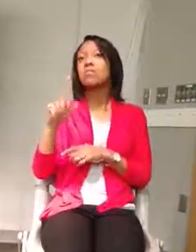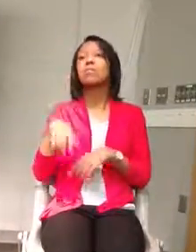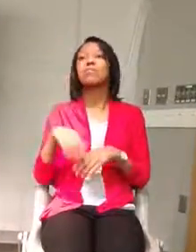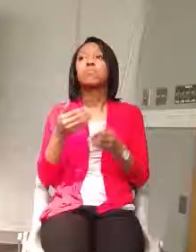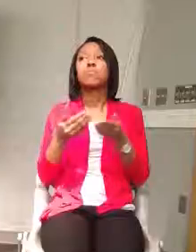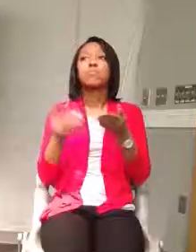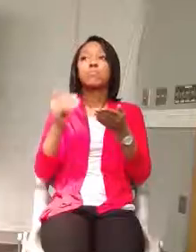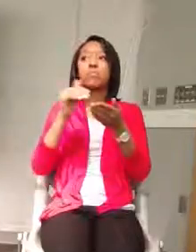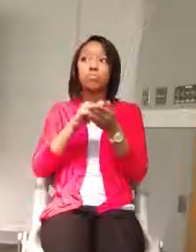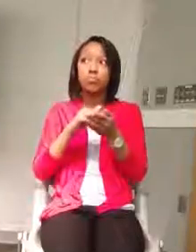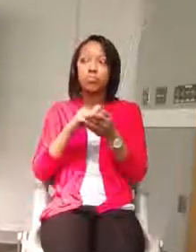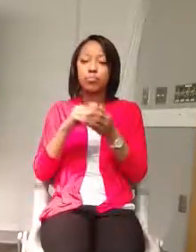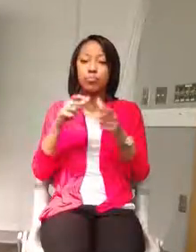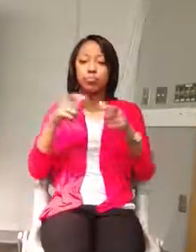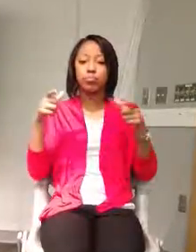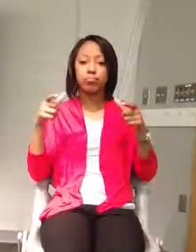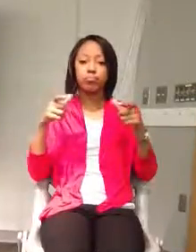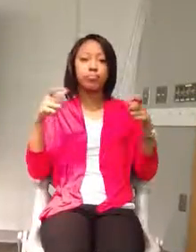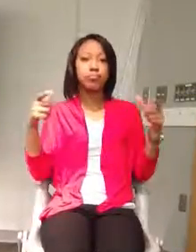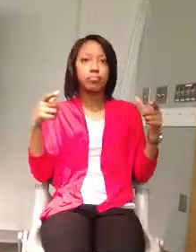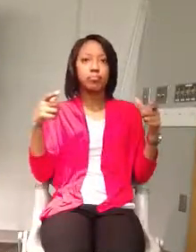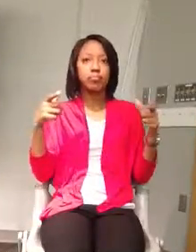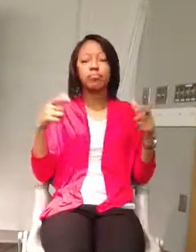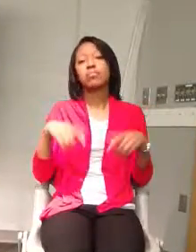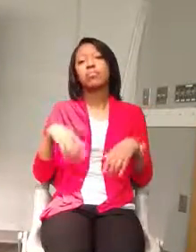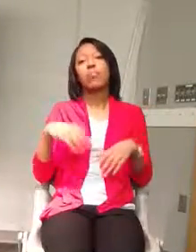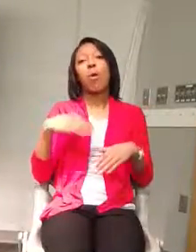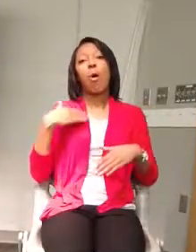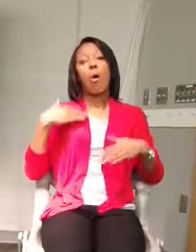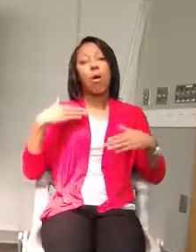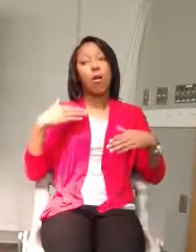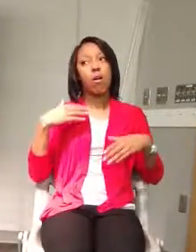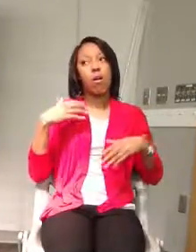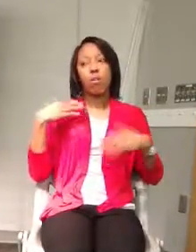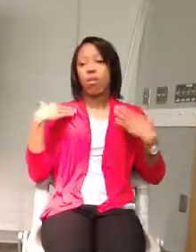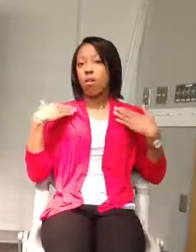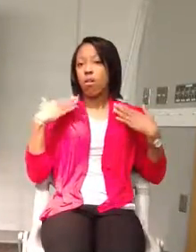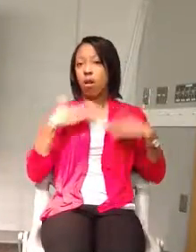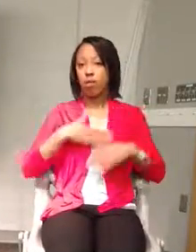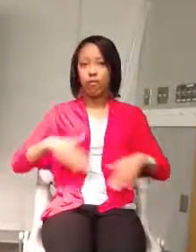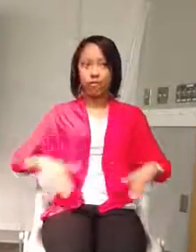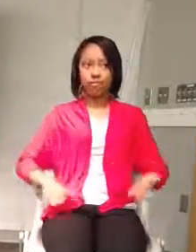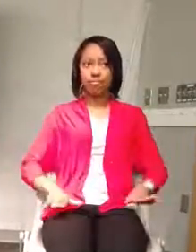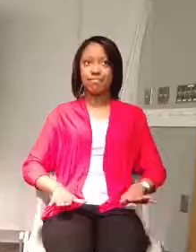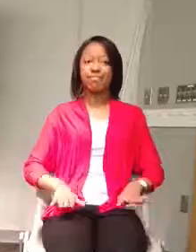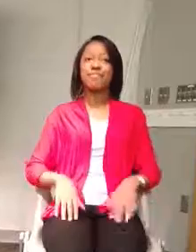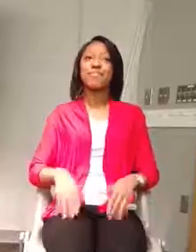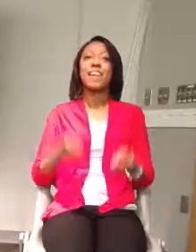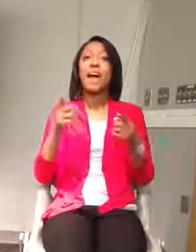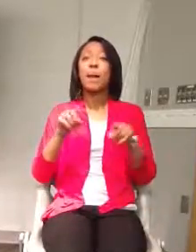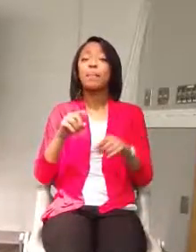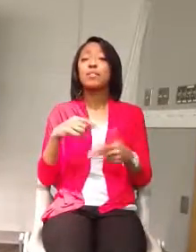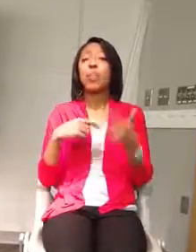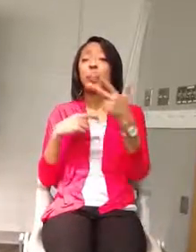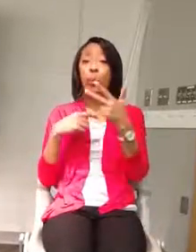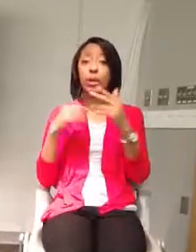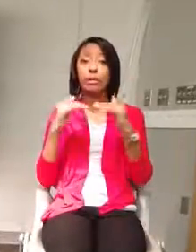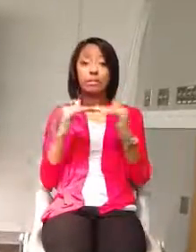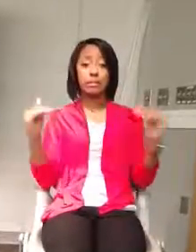and metastasize and spread throughout the body. Now, it happens in 3 stages. So initially you'll